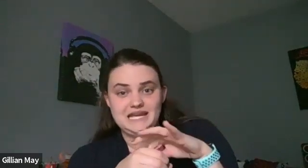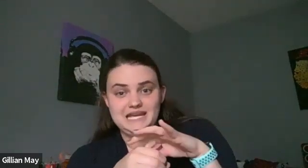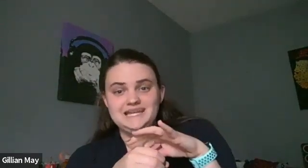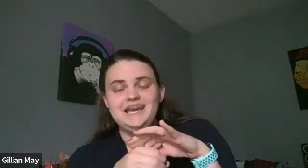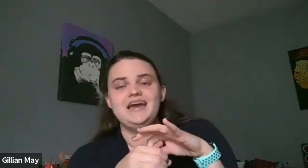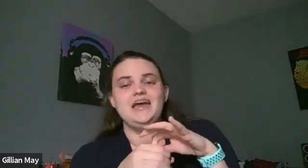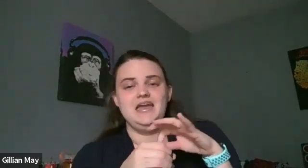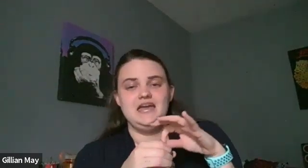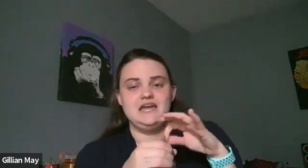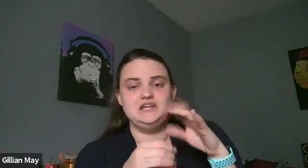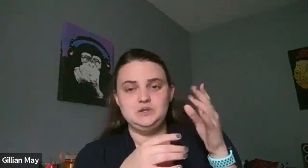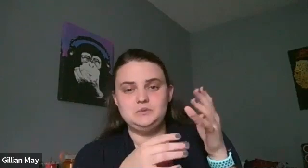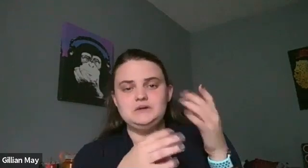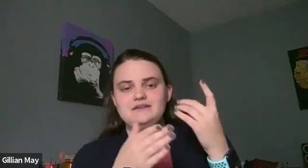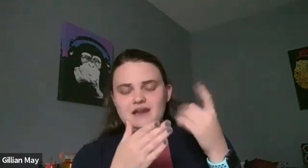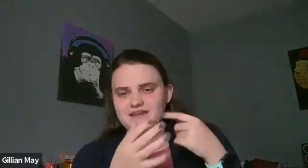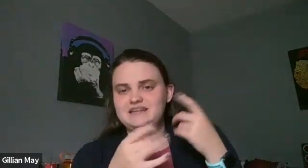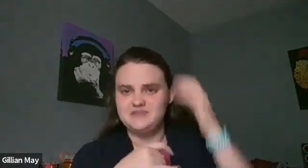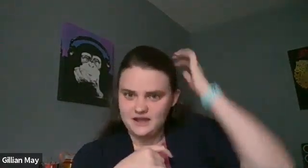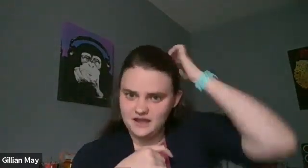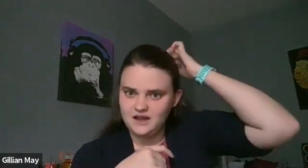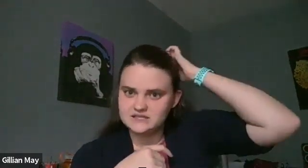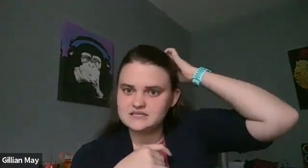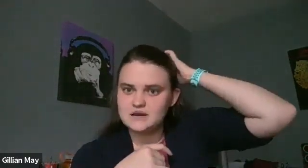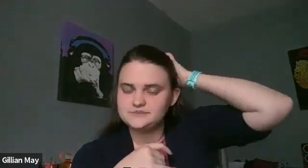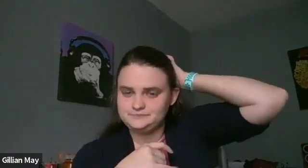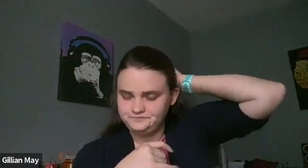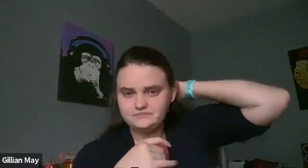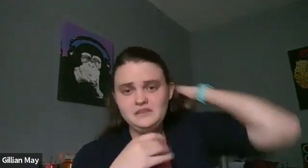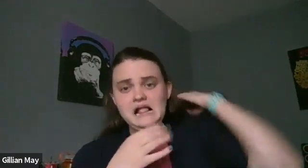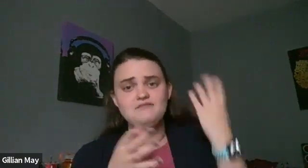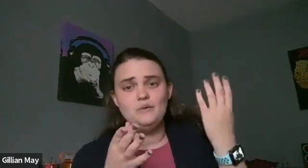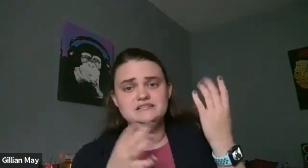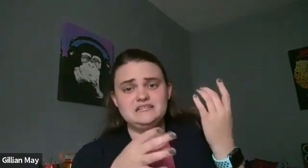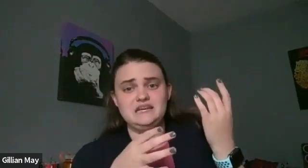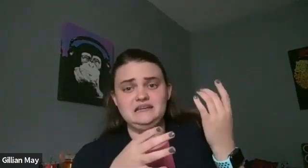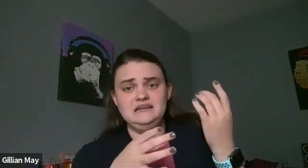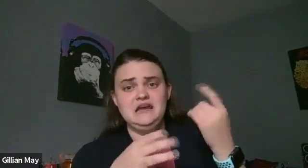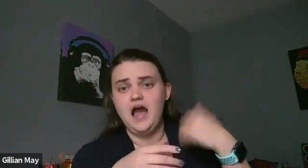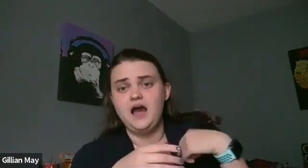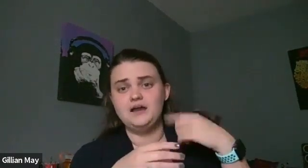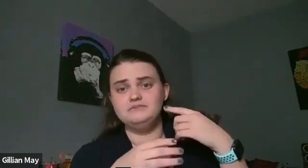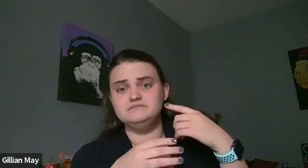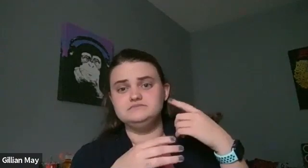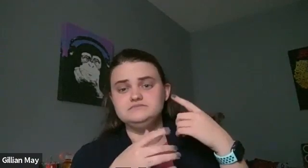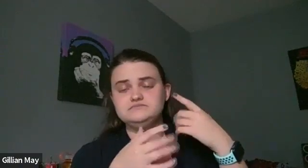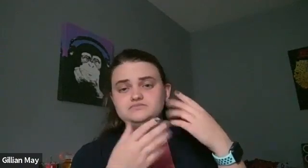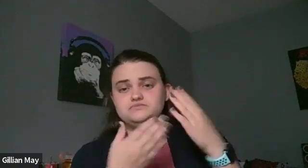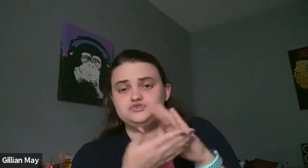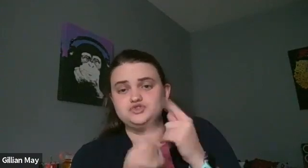voting, and you would kind of get into that kind of concept. I've always saying I'm trying,